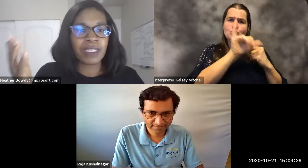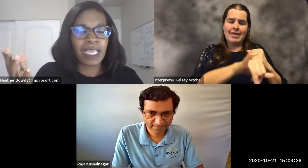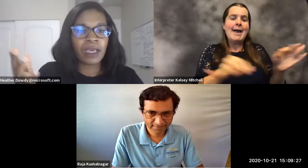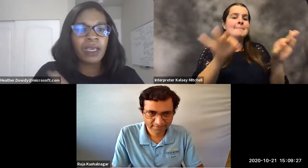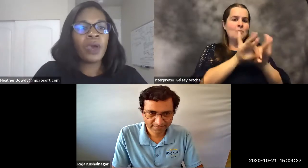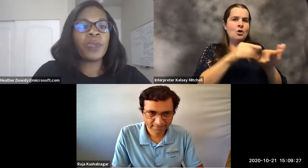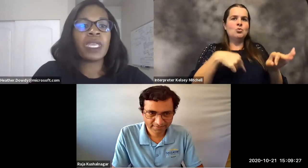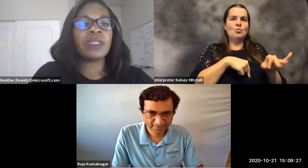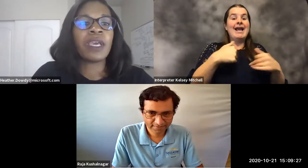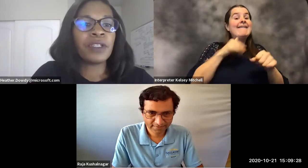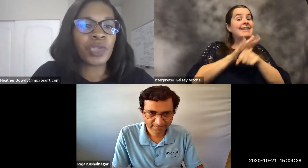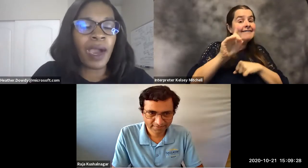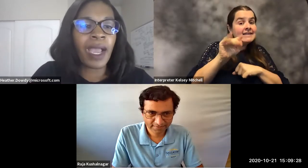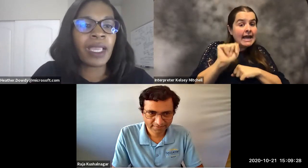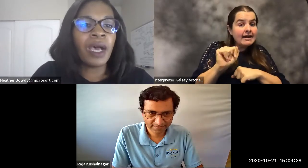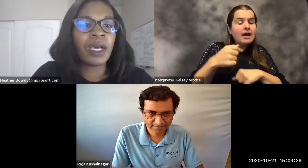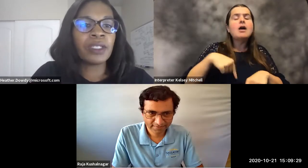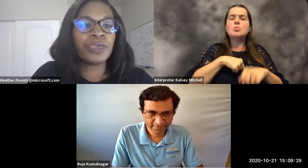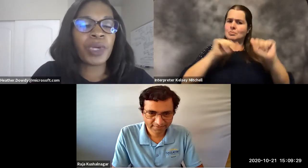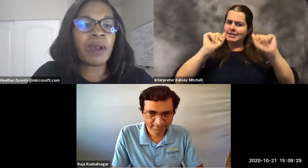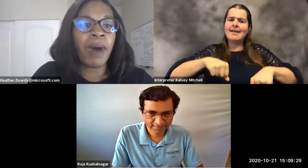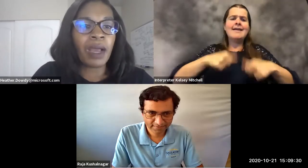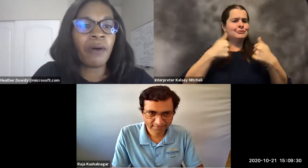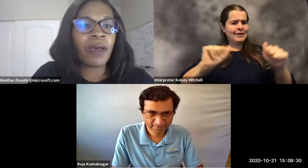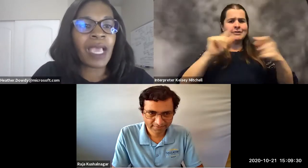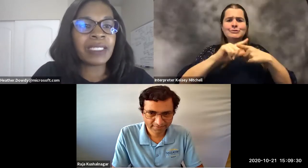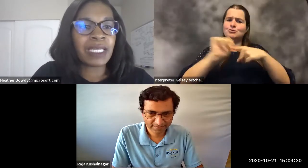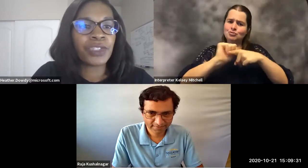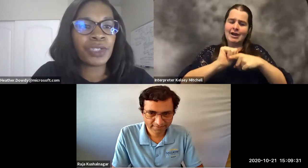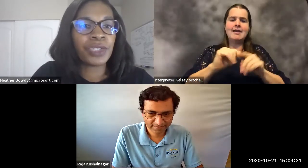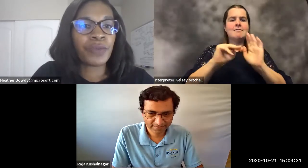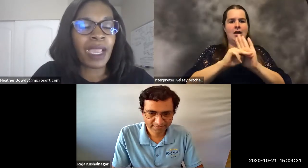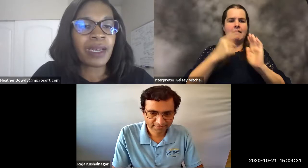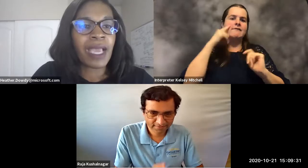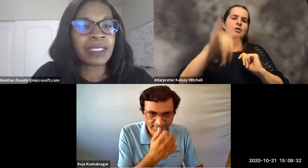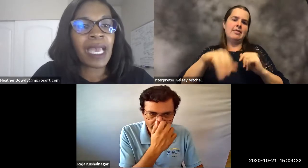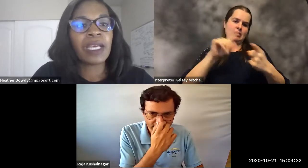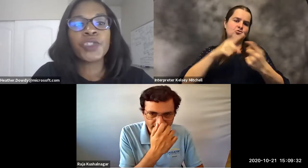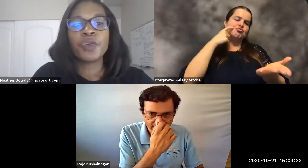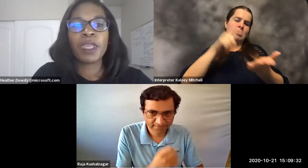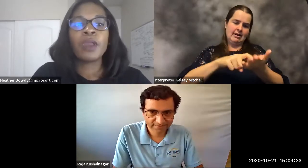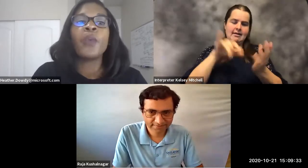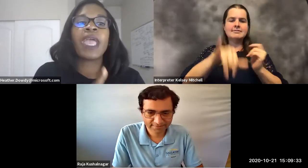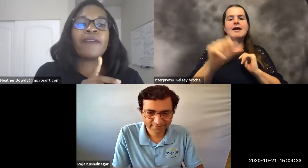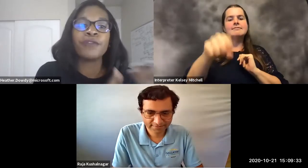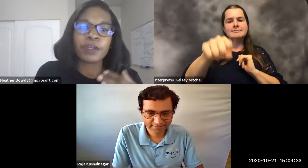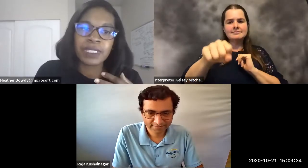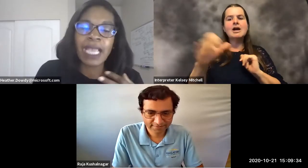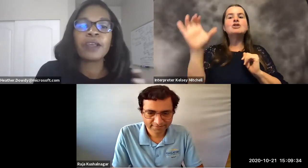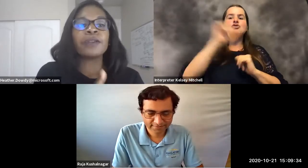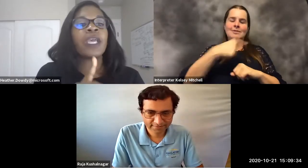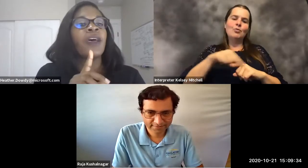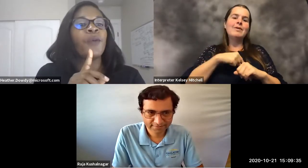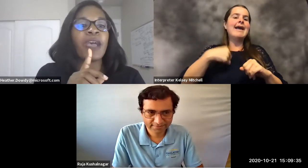we have the data, we can definitely try to train a model on that data to recognize that, assuming we have